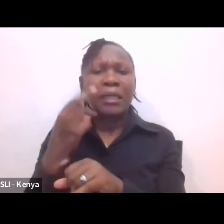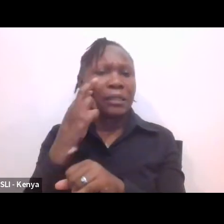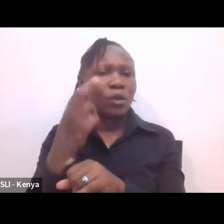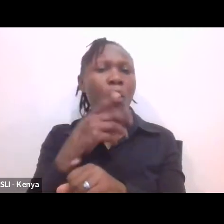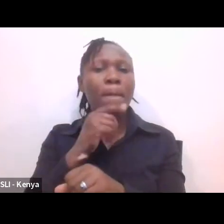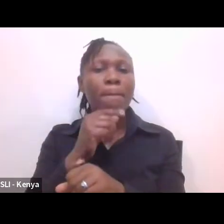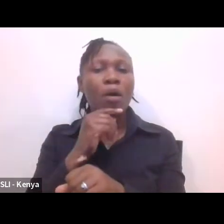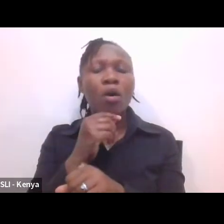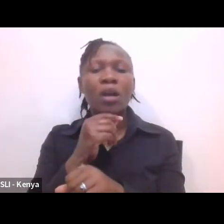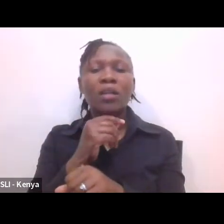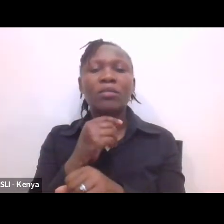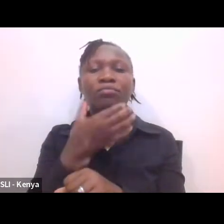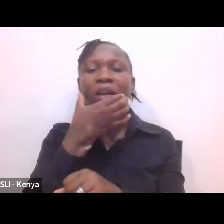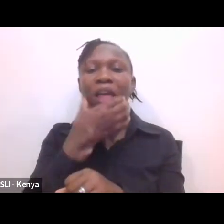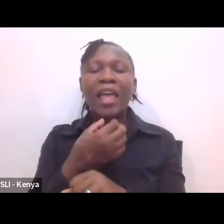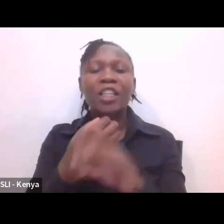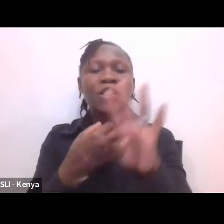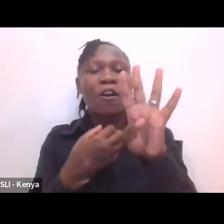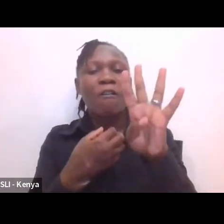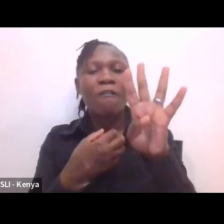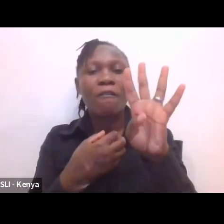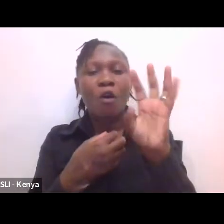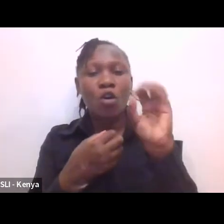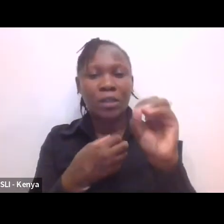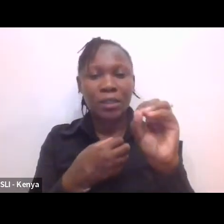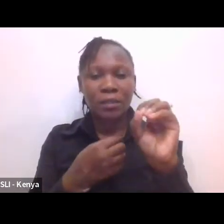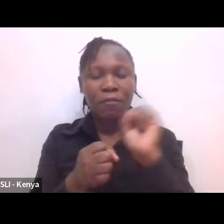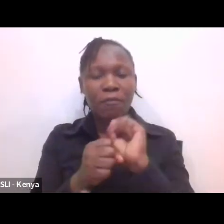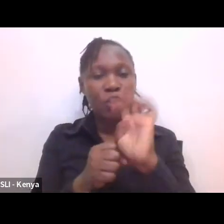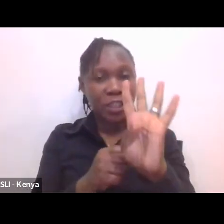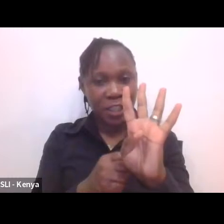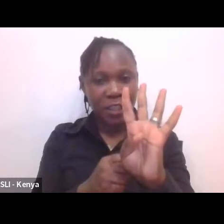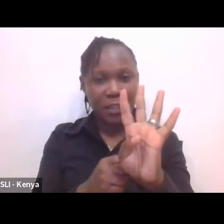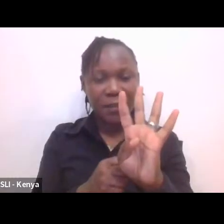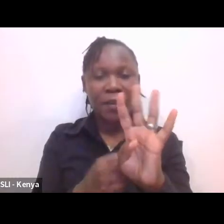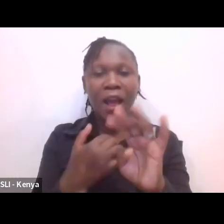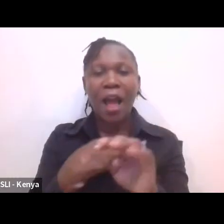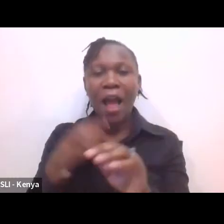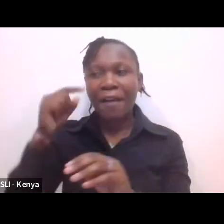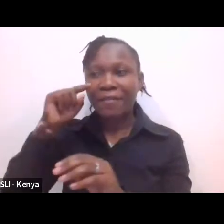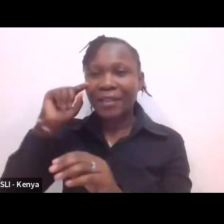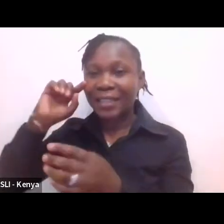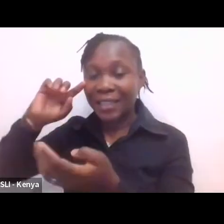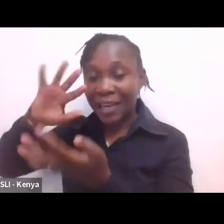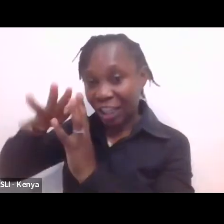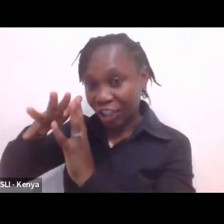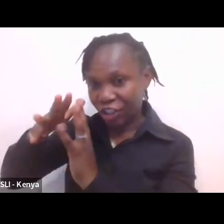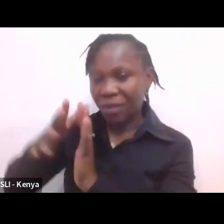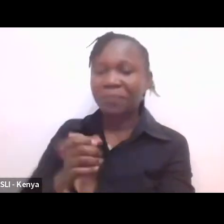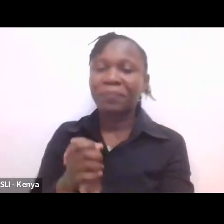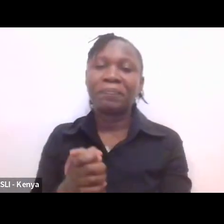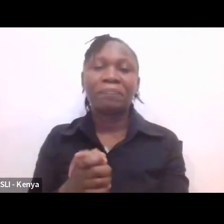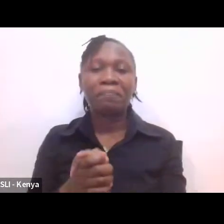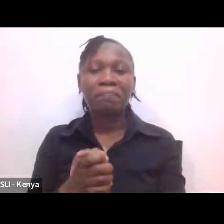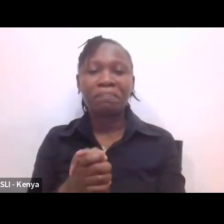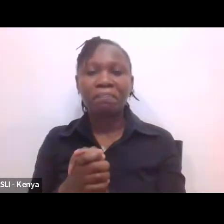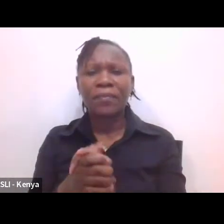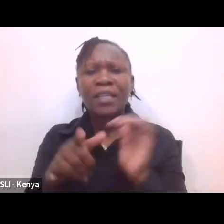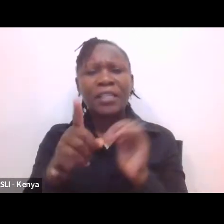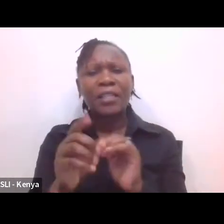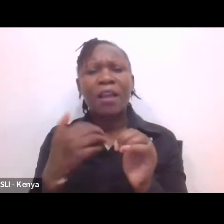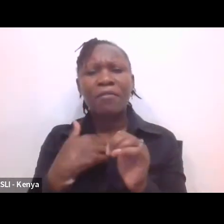severely dyslexic, who struggled with his place in the school community for lots of reasons.